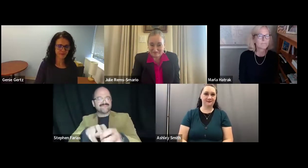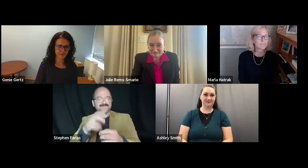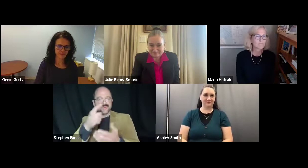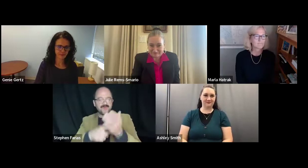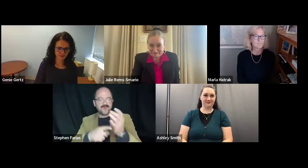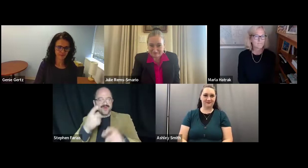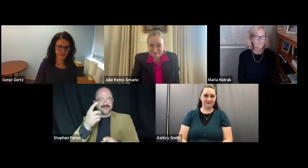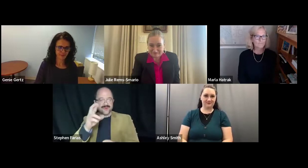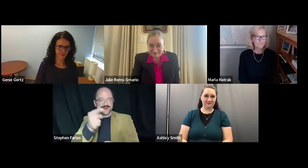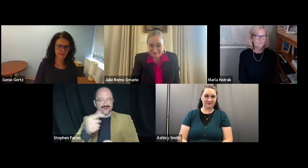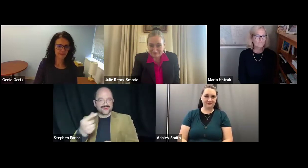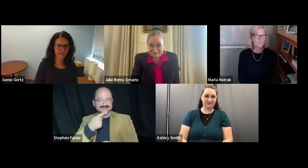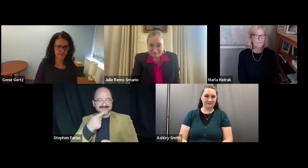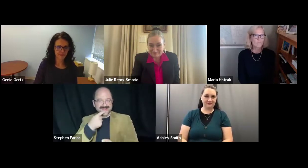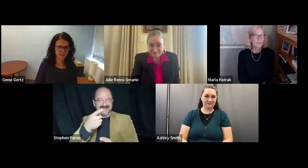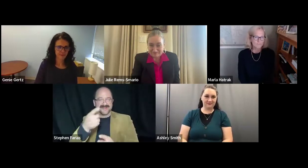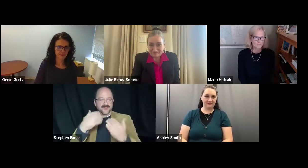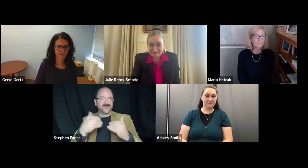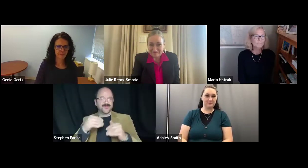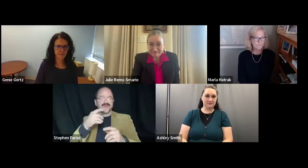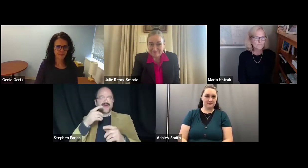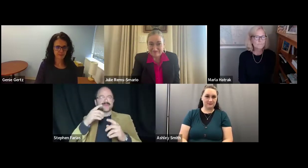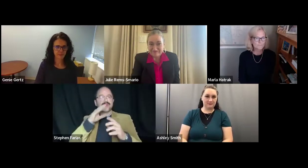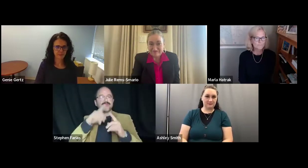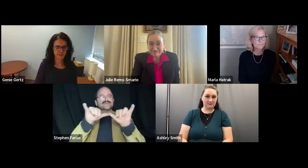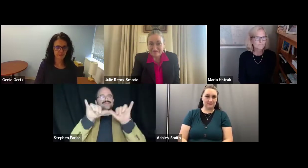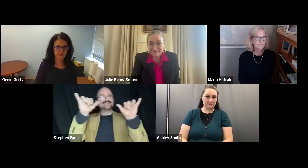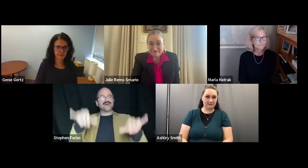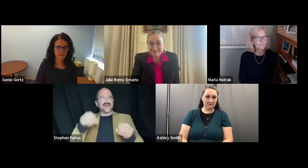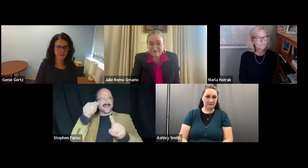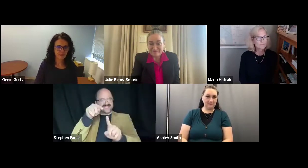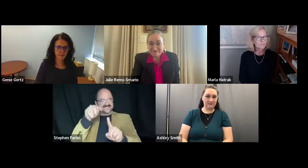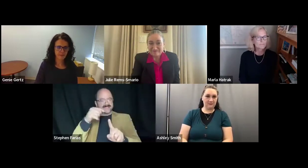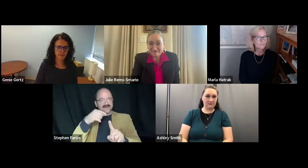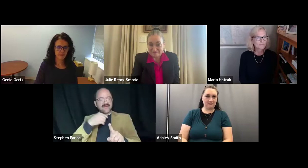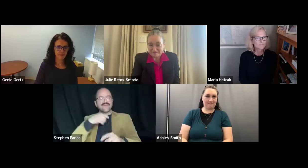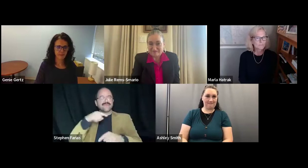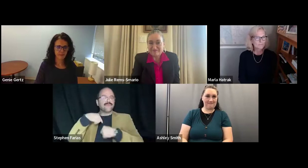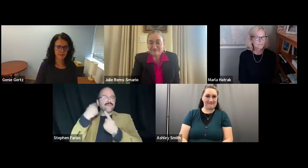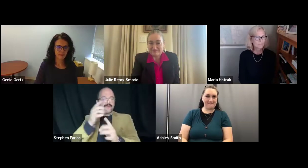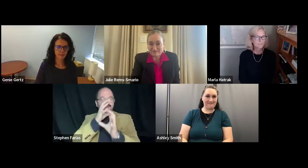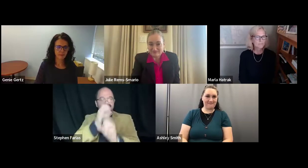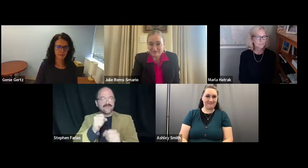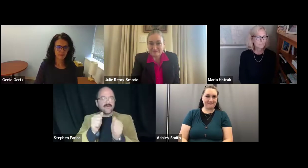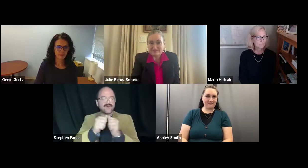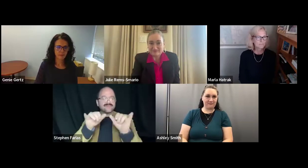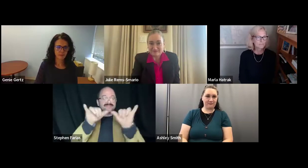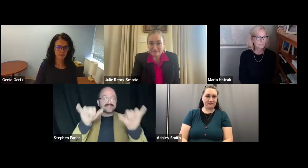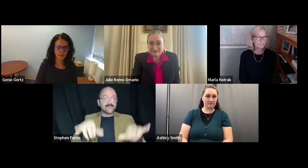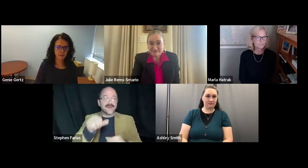Stephen? Yeah, if I could just ride on the coattails of Dr. Gertz and what you were just mentioning, it really is systemic. And